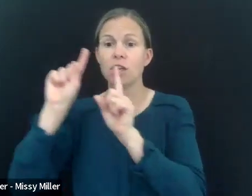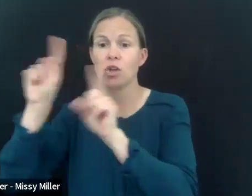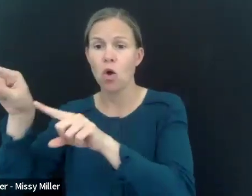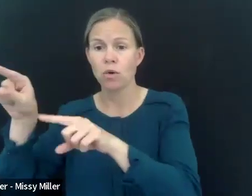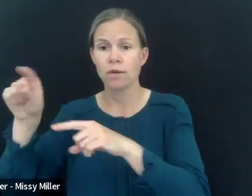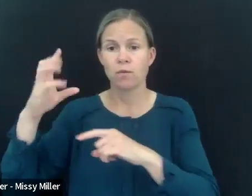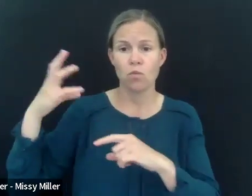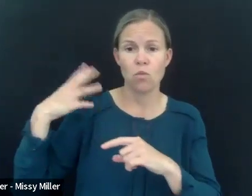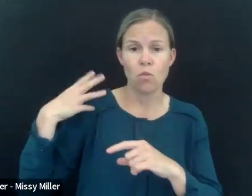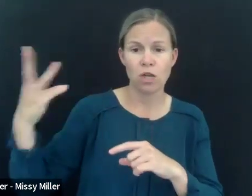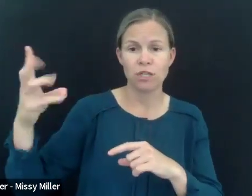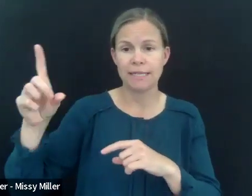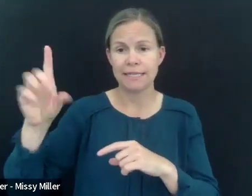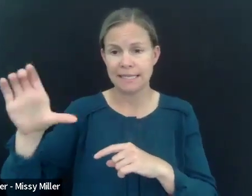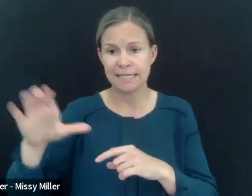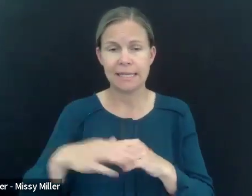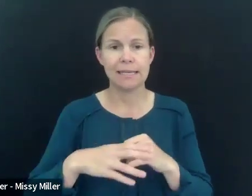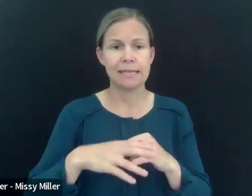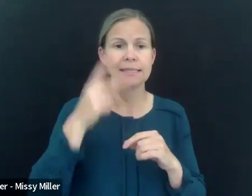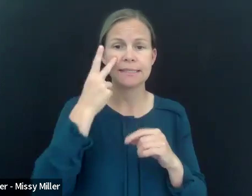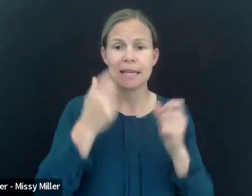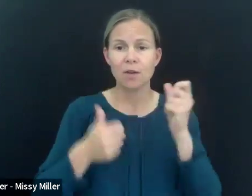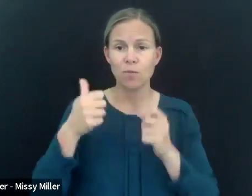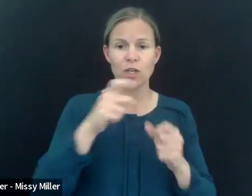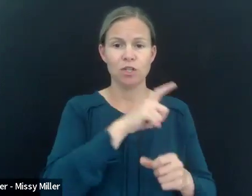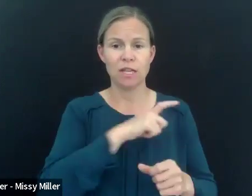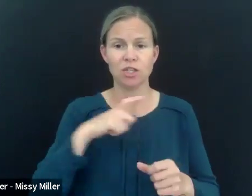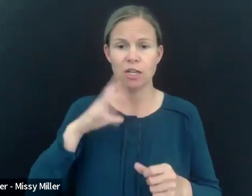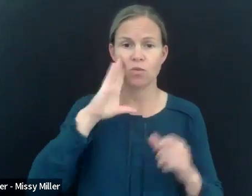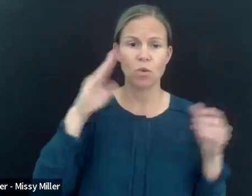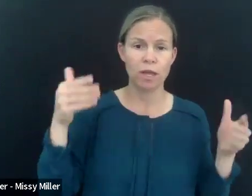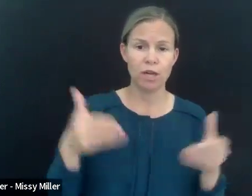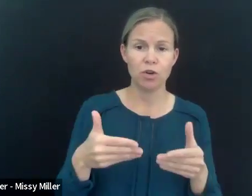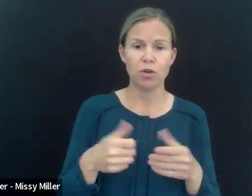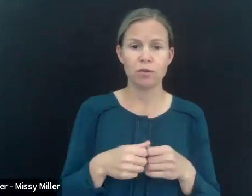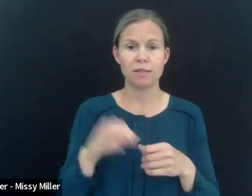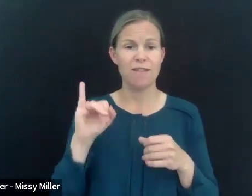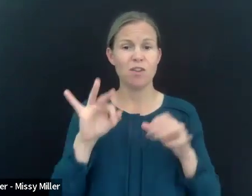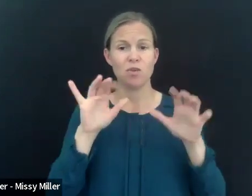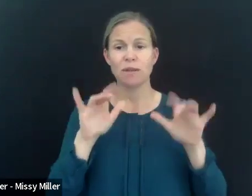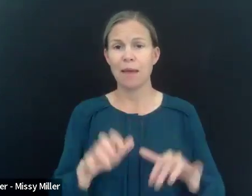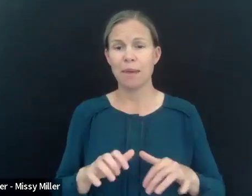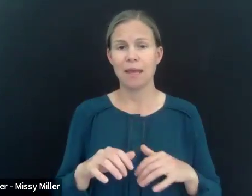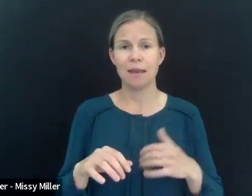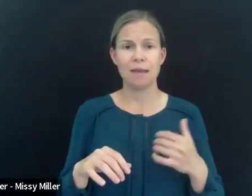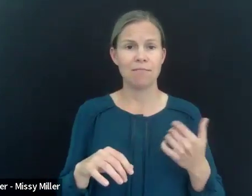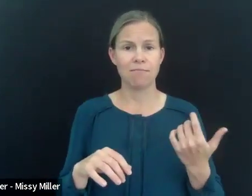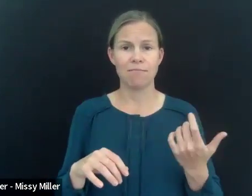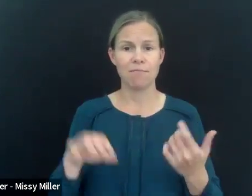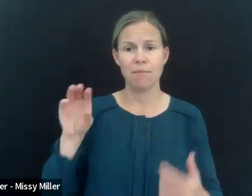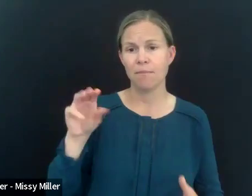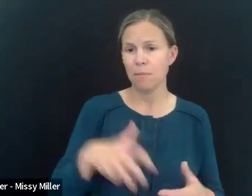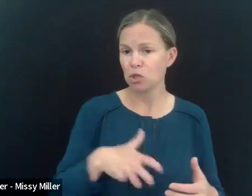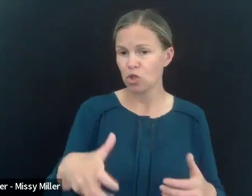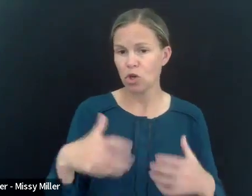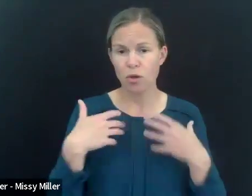what legislation is being introduced in this session. And if any of it, even if you just type in maternal health, reproductive health, or whatever,